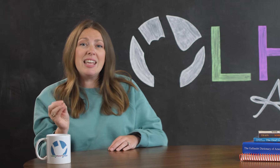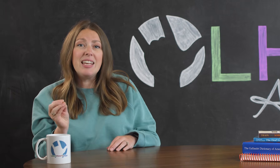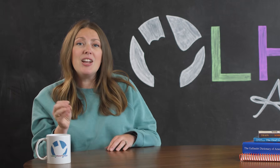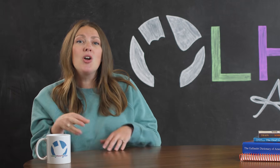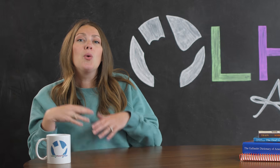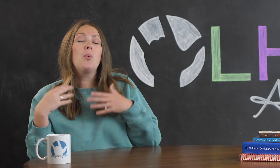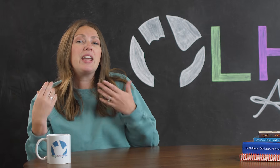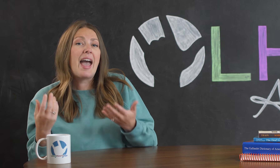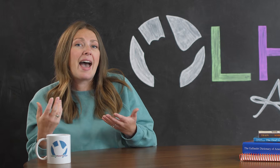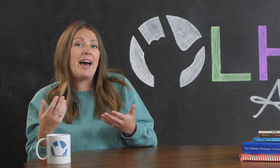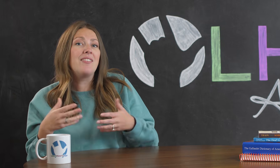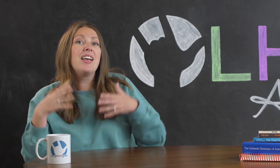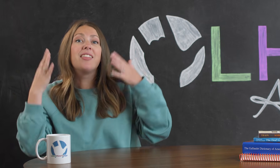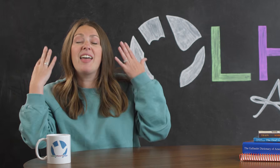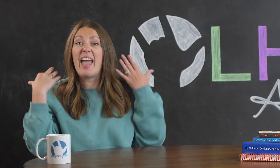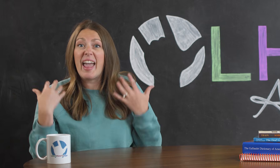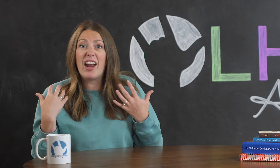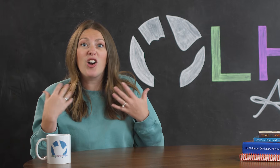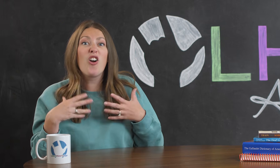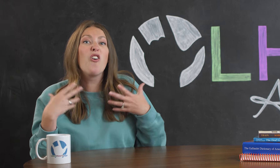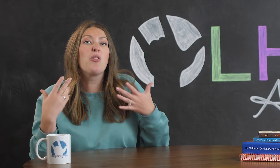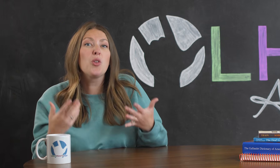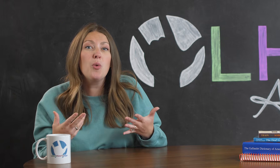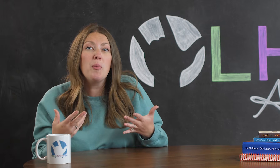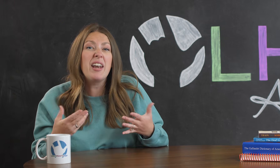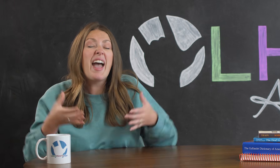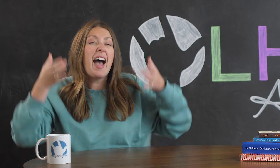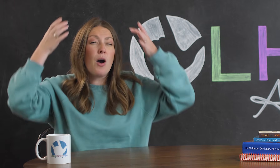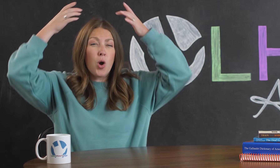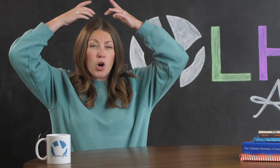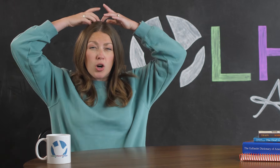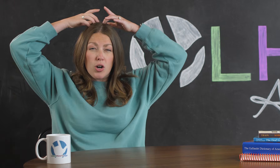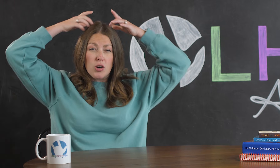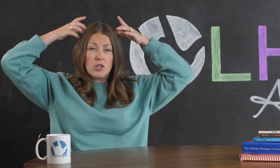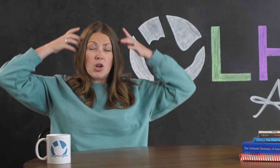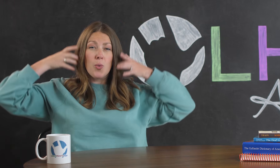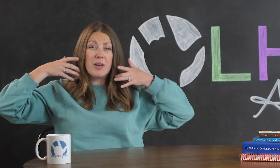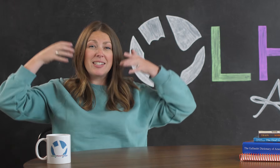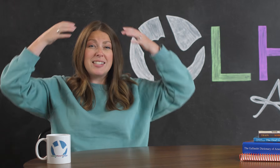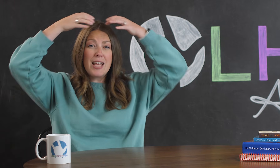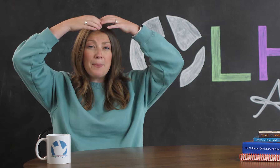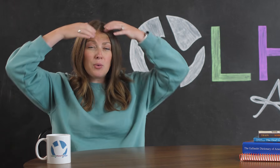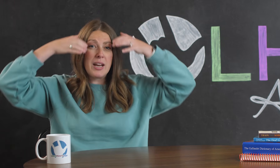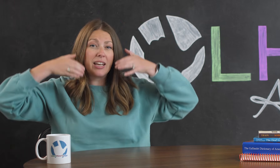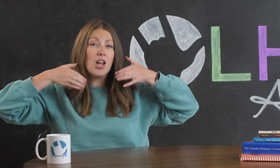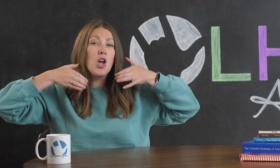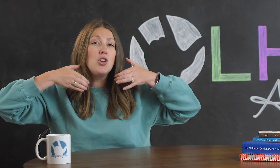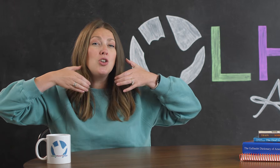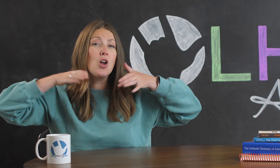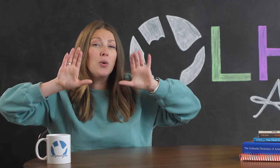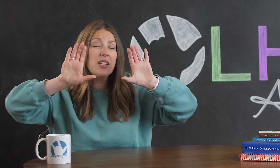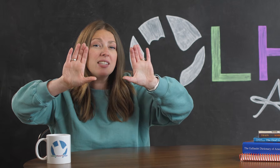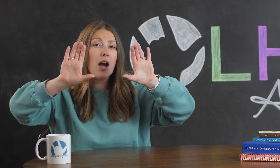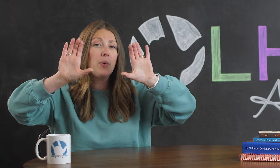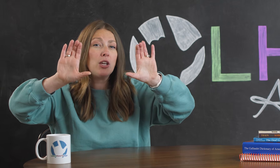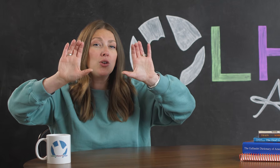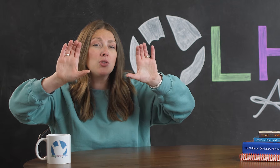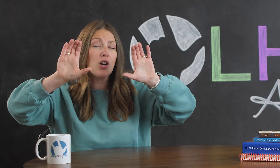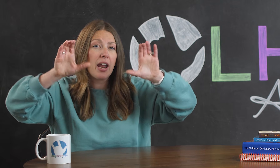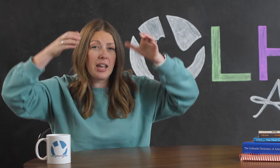Then we have the hair for the woman, how hers was separated. Notice how we used our hand